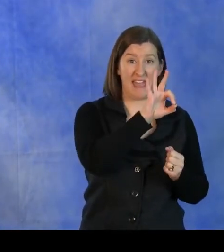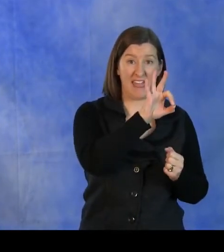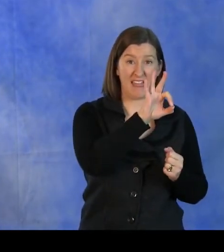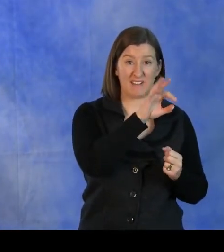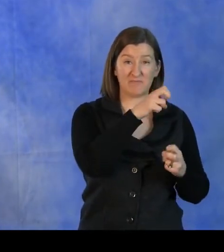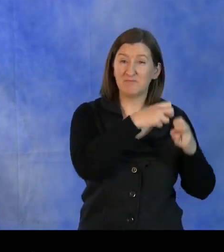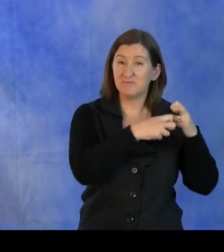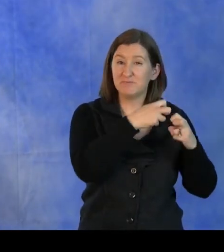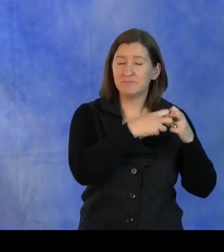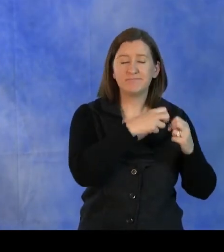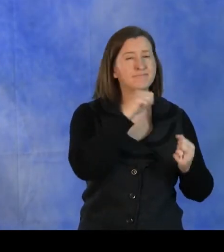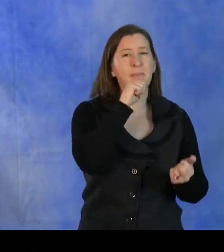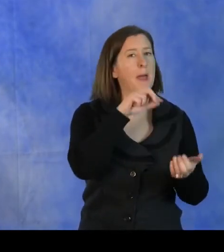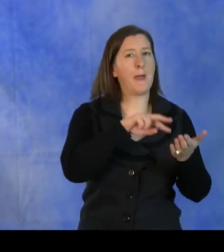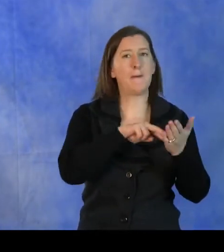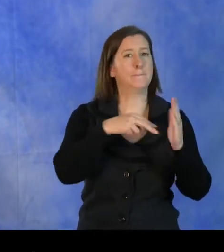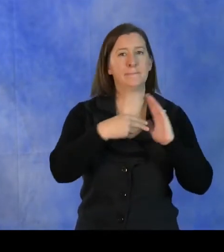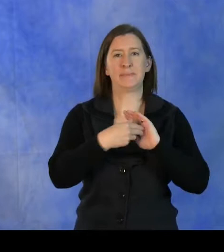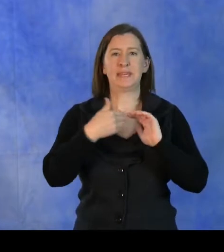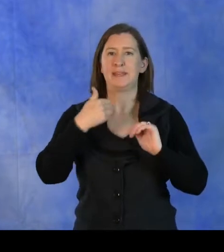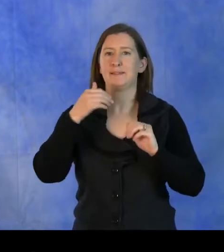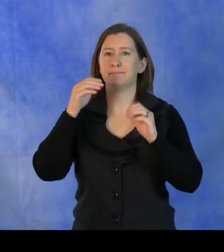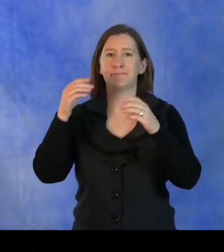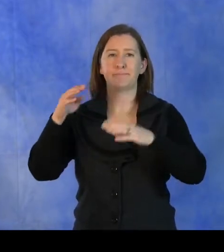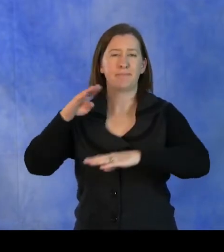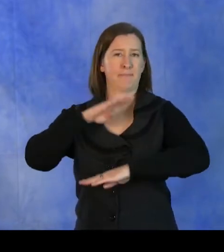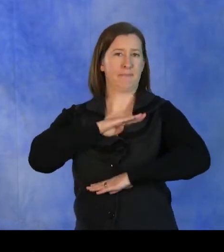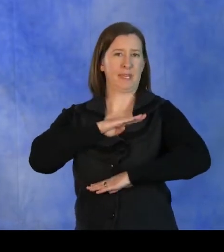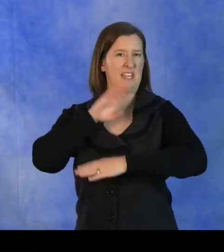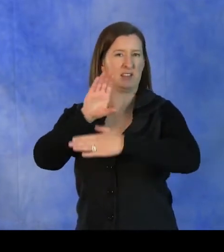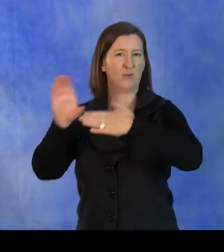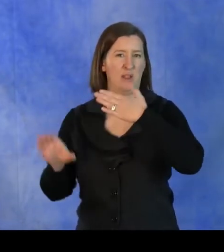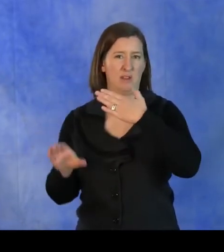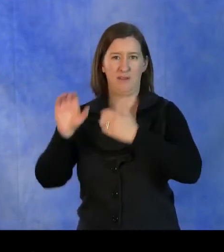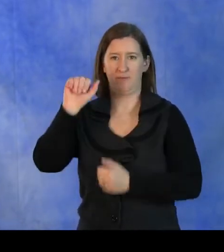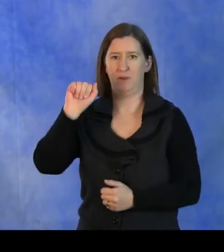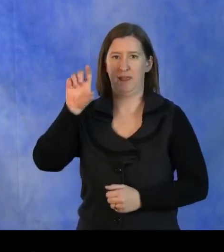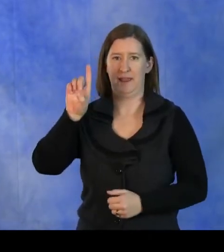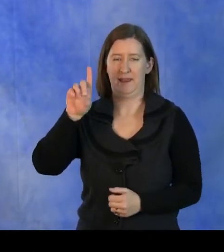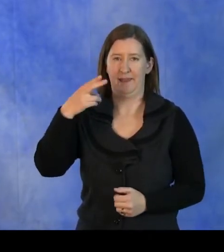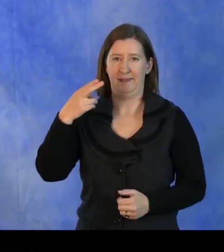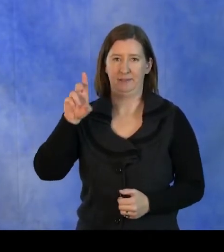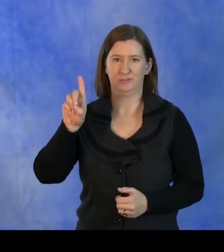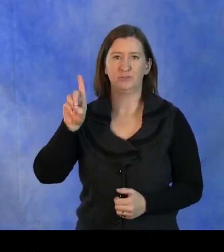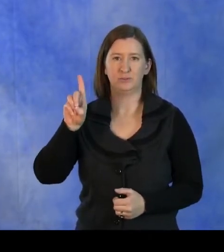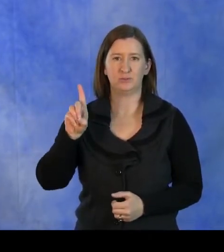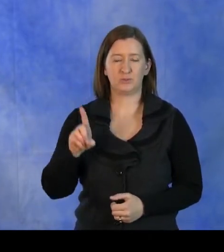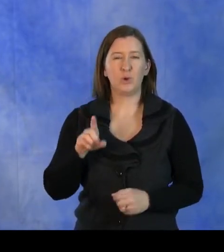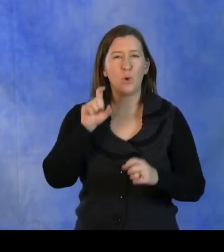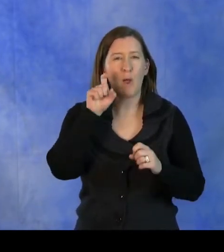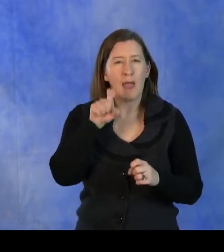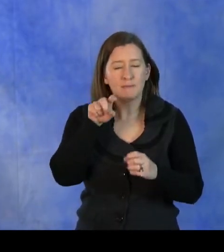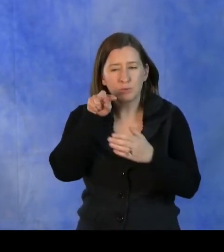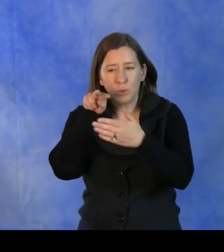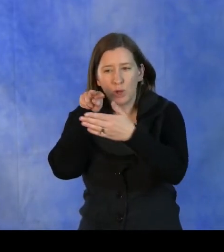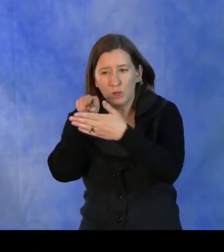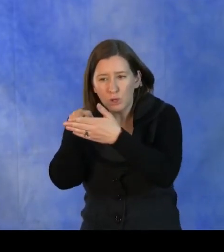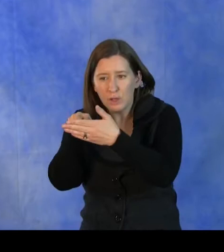But if a student has EF problems, that doesn't mean that they meet the criteria for